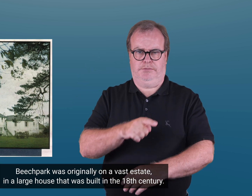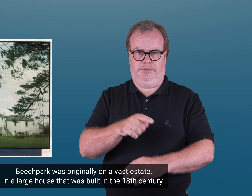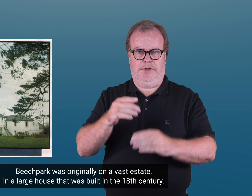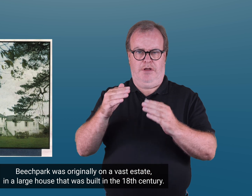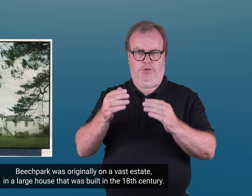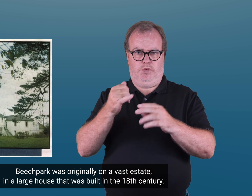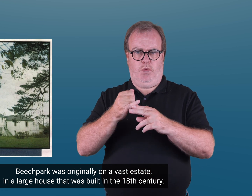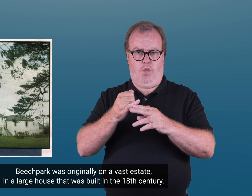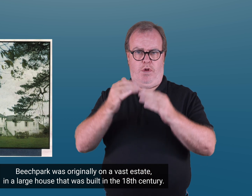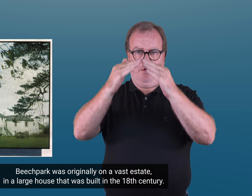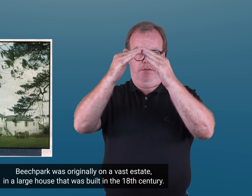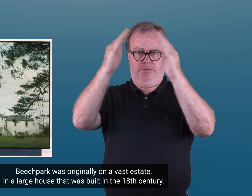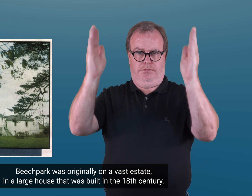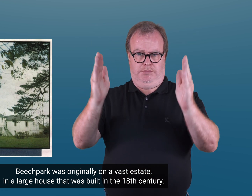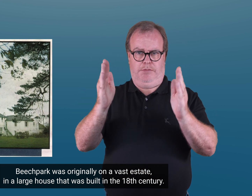Beechpark was originally on a vast estate